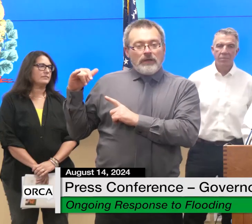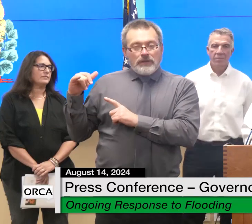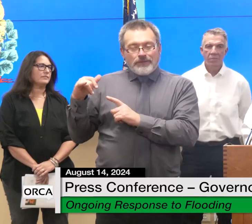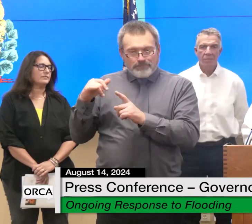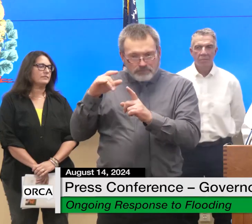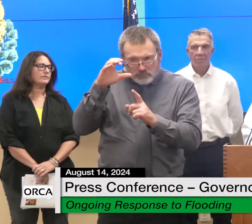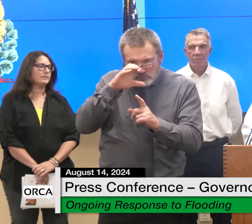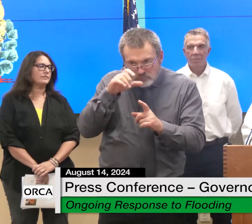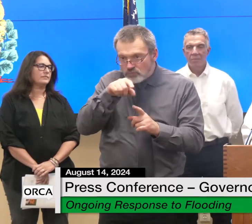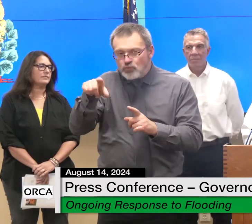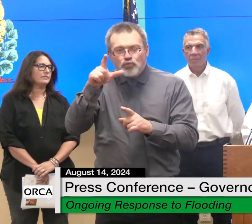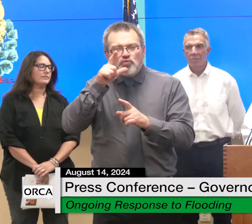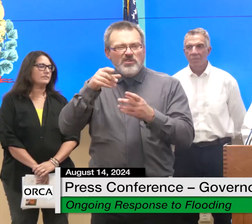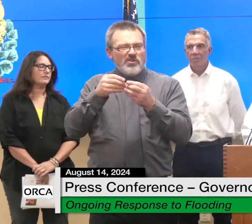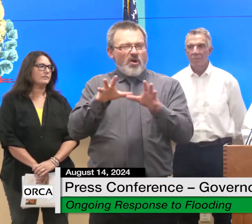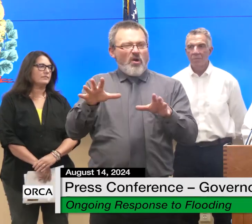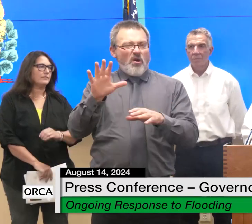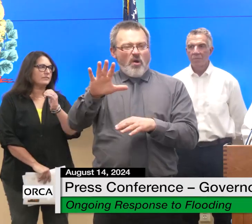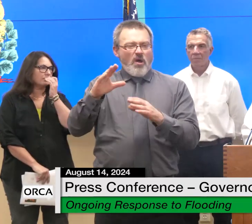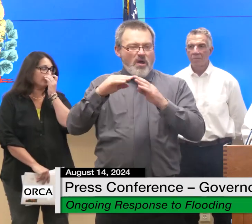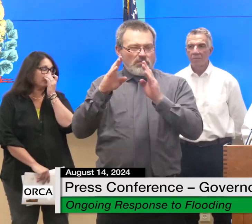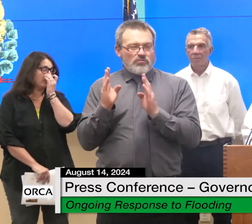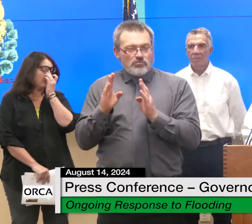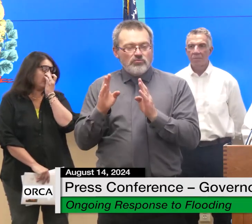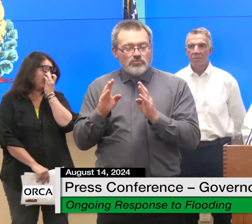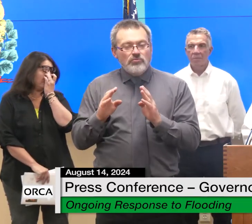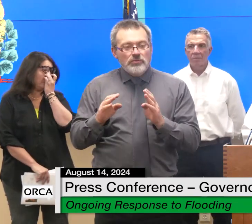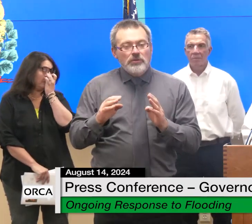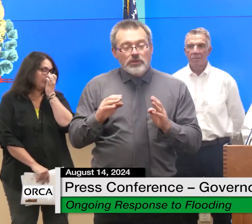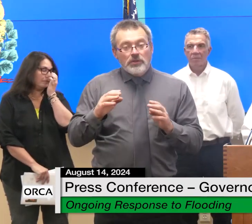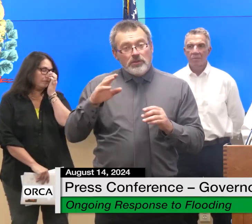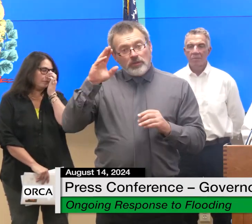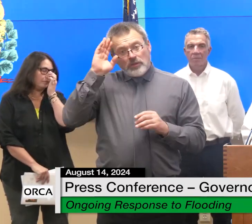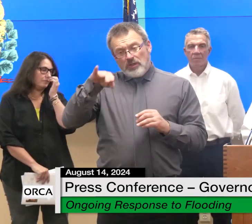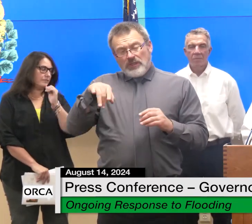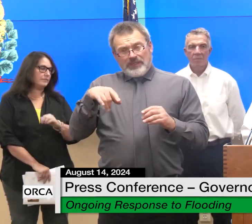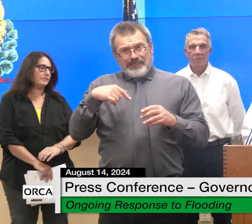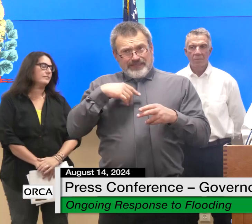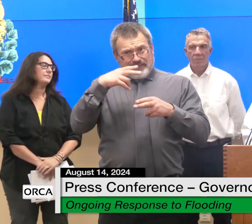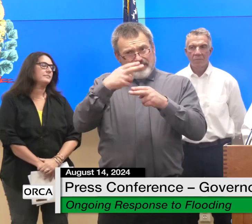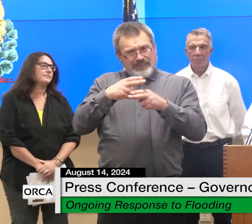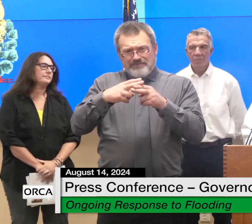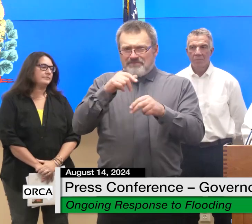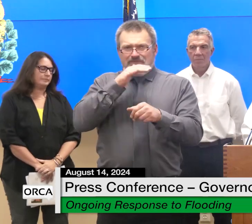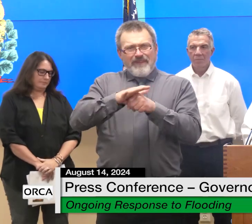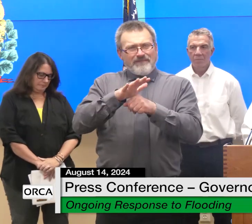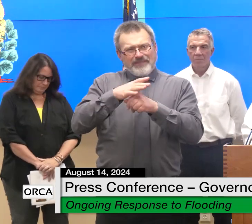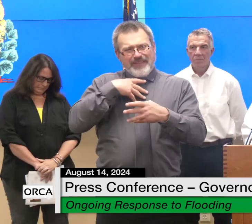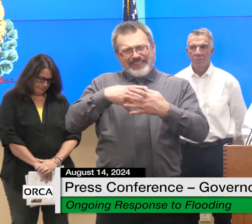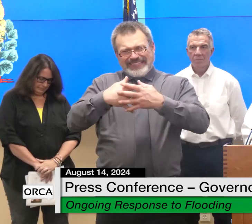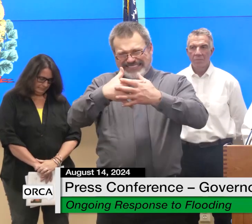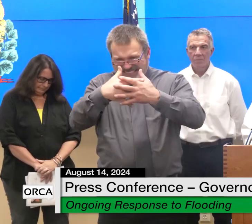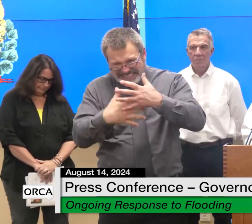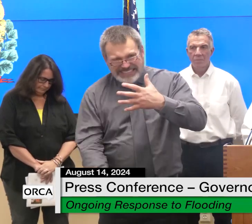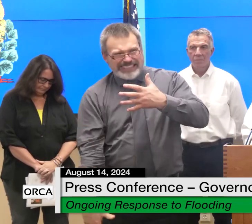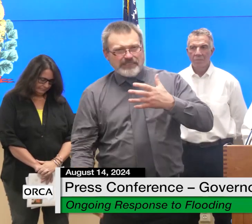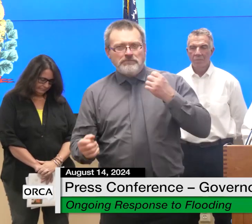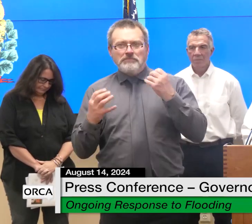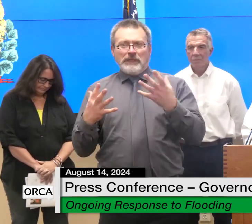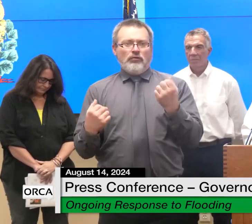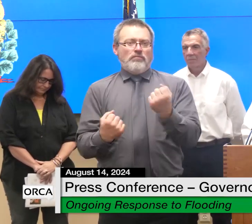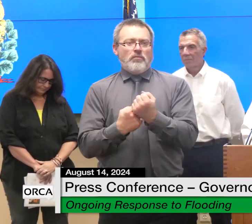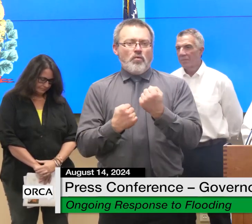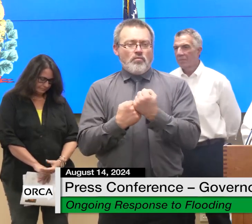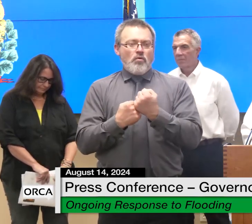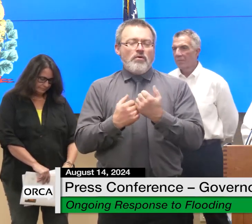These are just a few of the many volunteer organizations who have stepped up to support Vermonters, all of which are coordinated